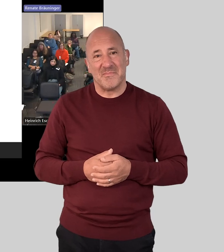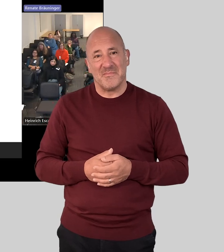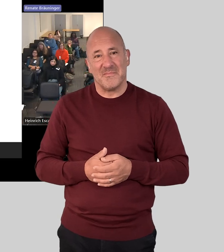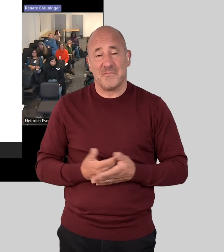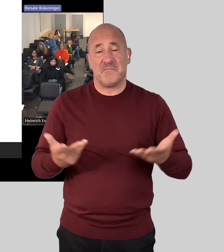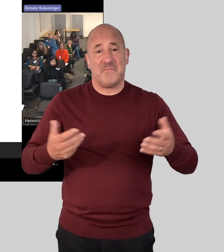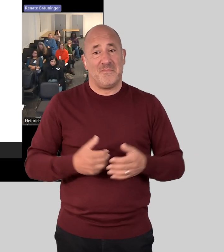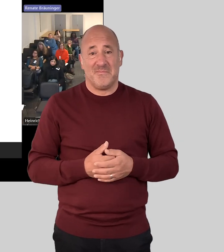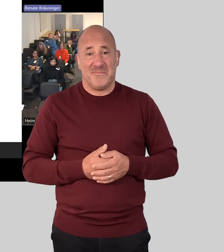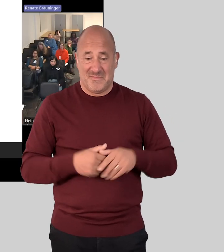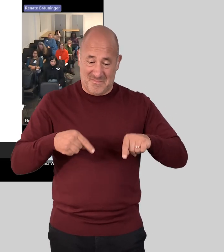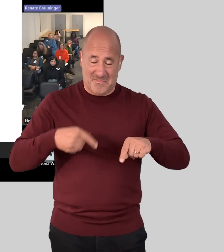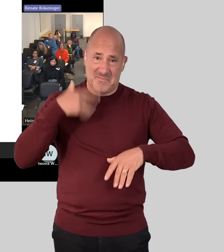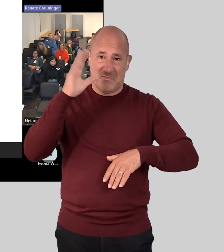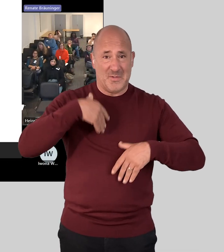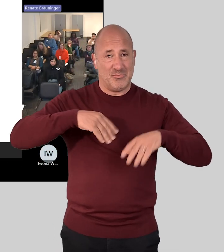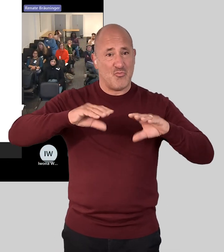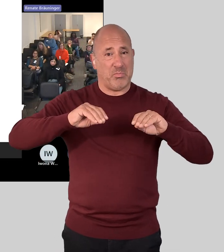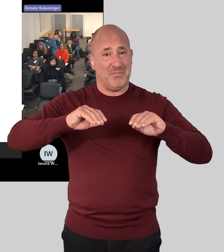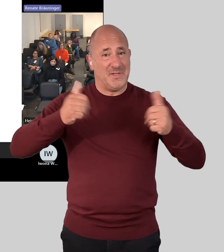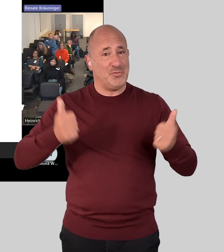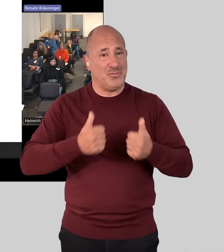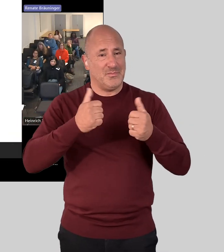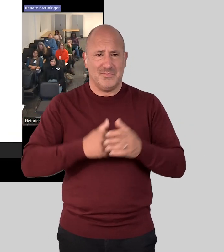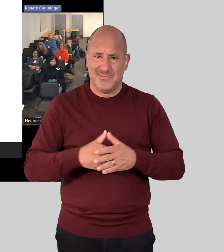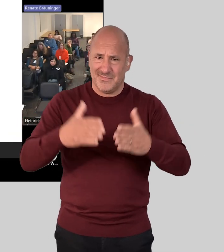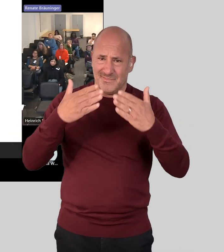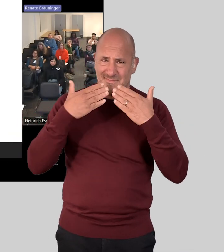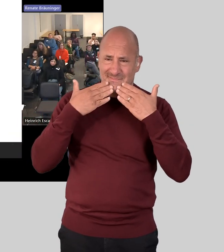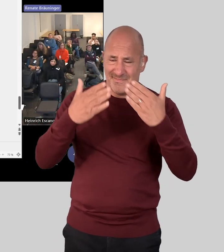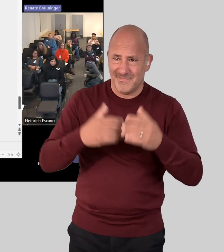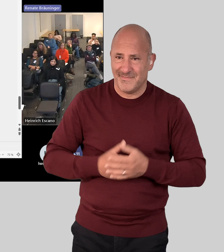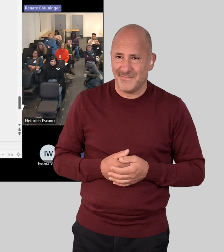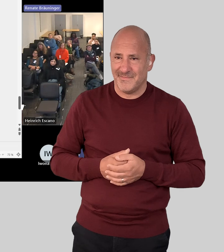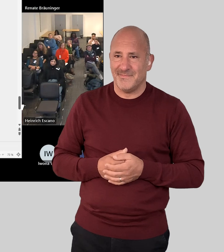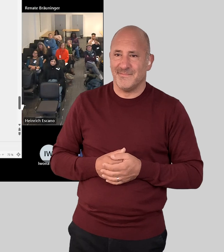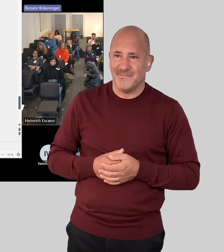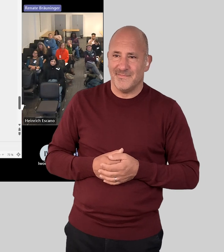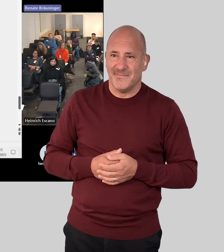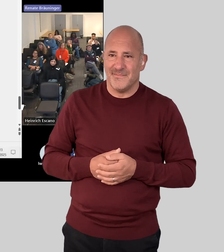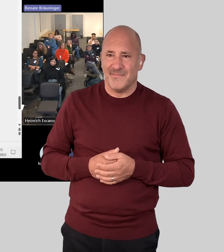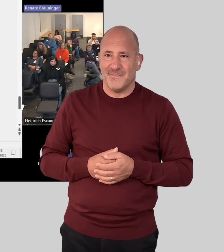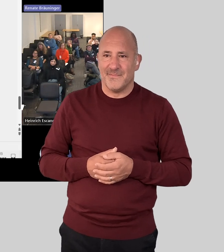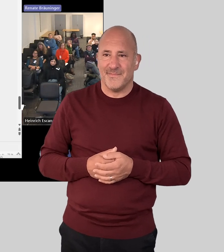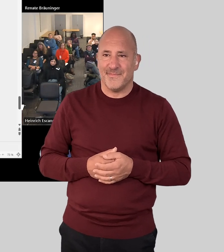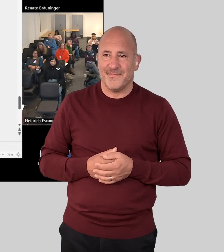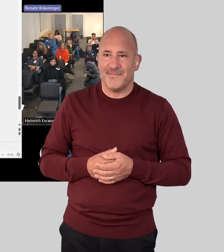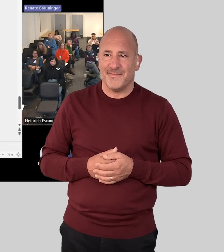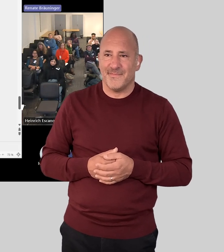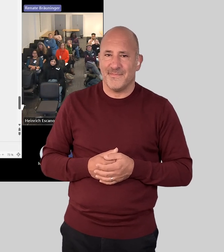as useful. Okay, so this here I want to stop with my